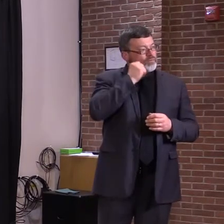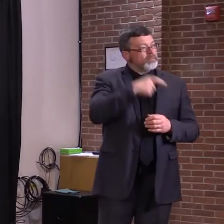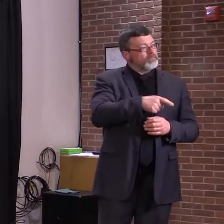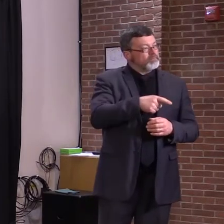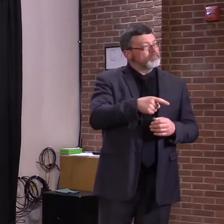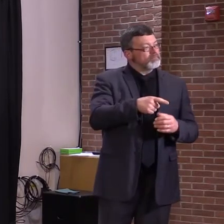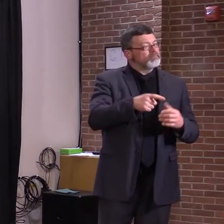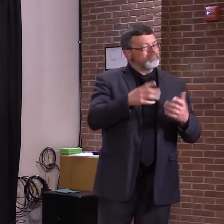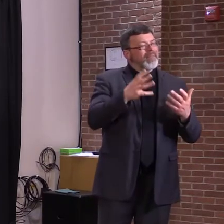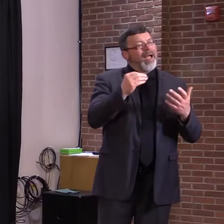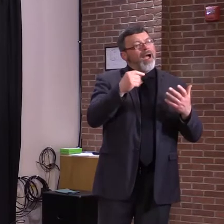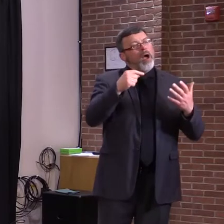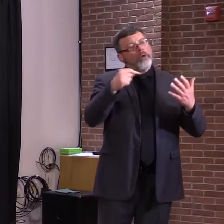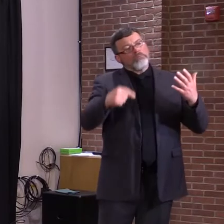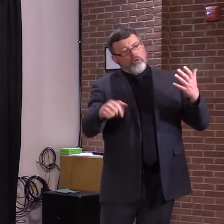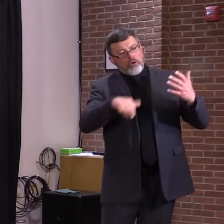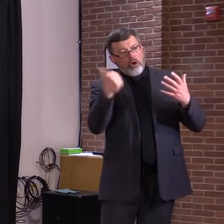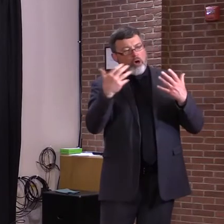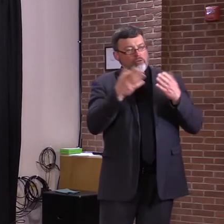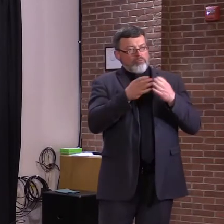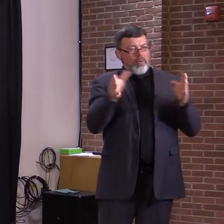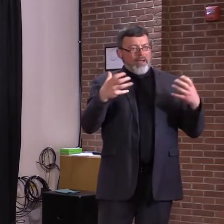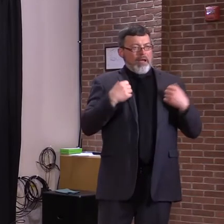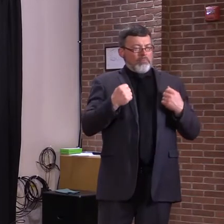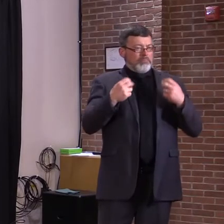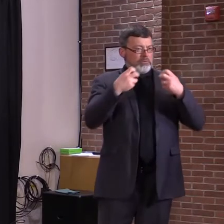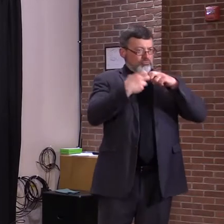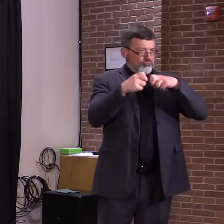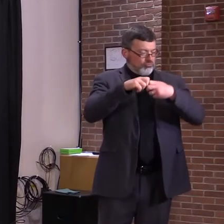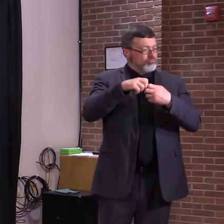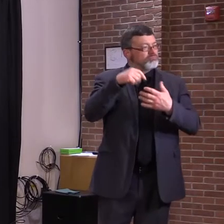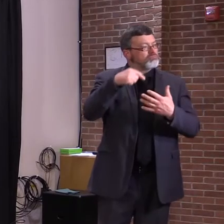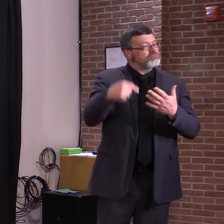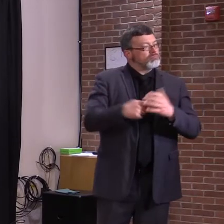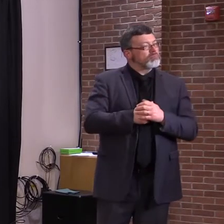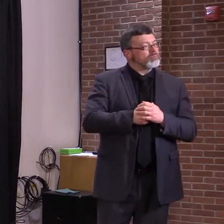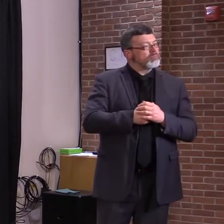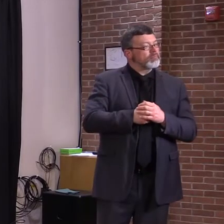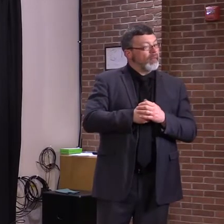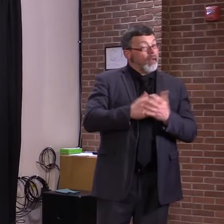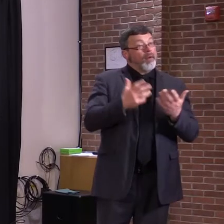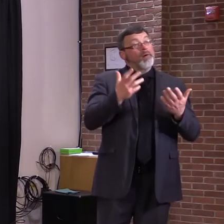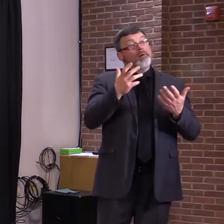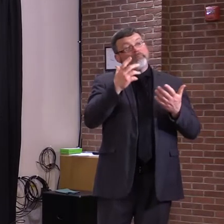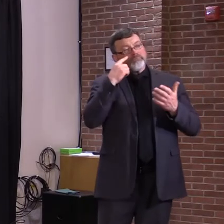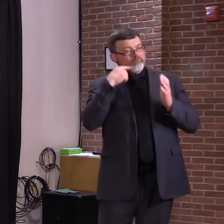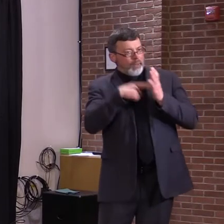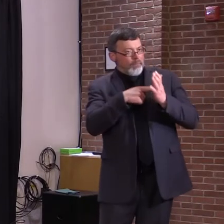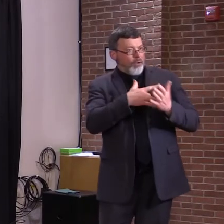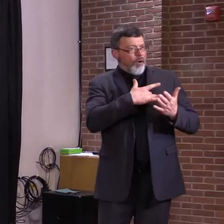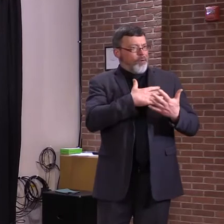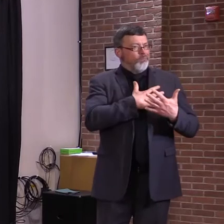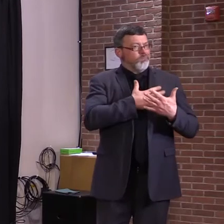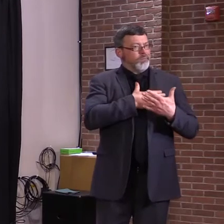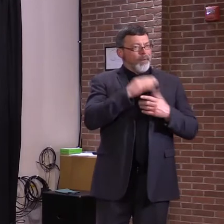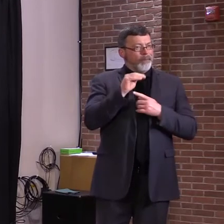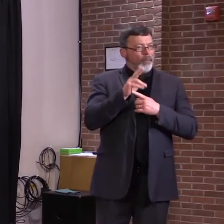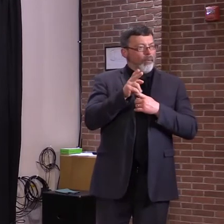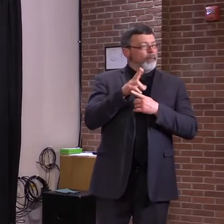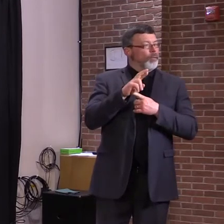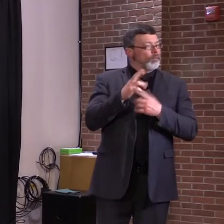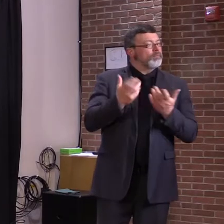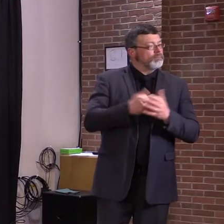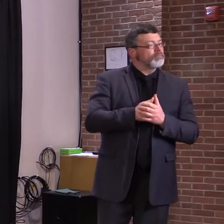health conditions, and including a heart murmur, and they weren't going to get him